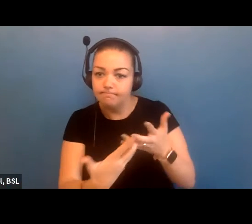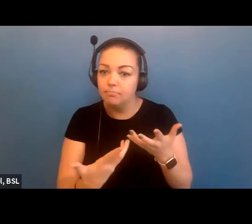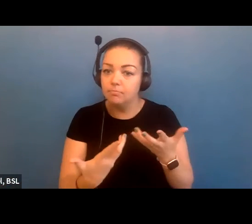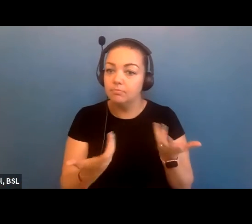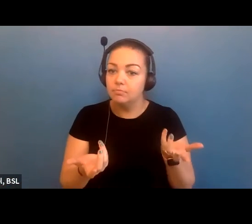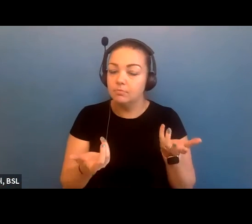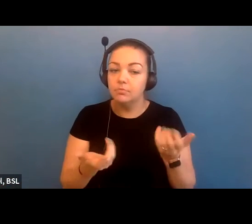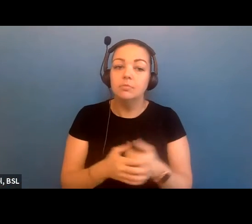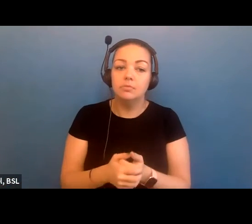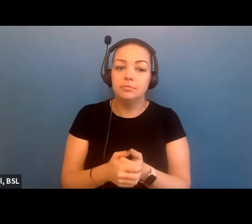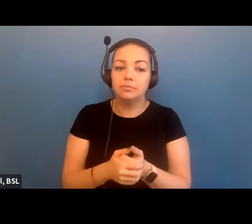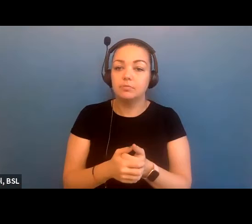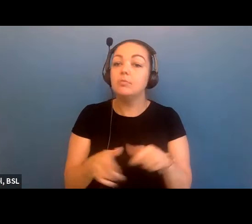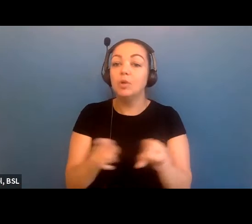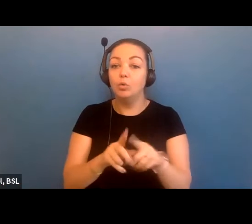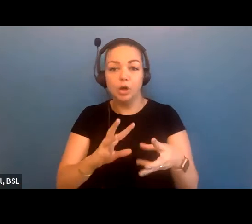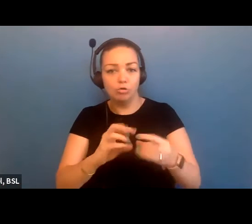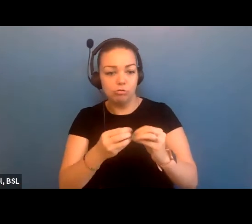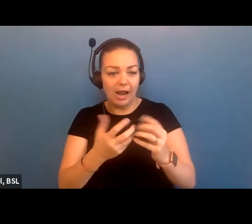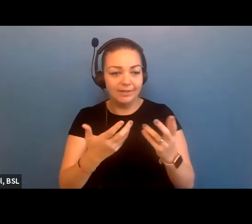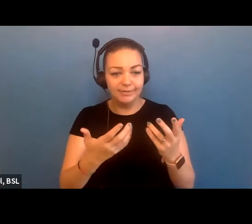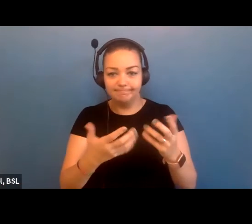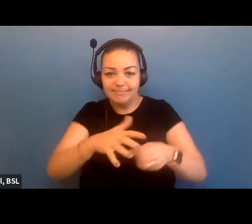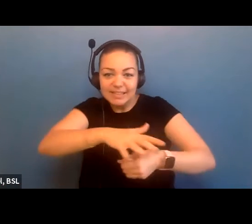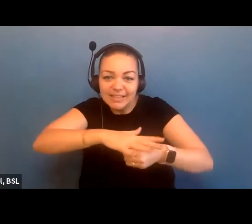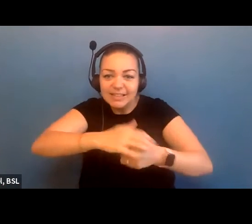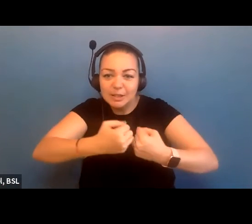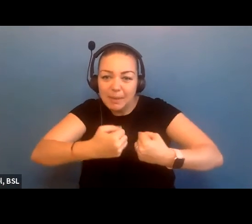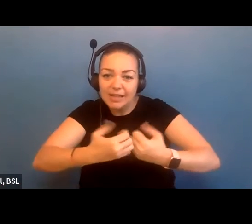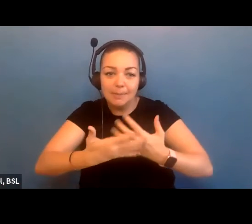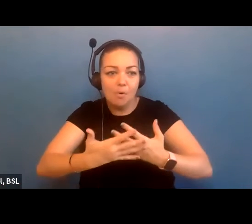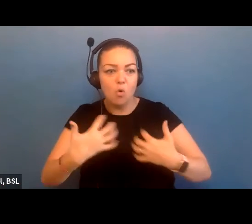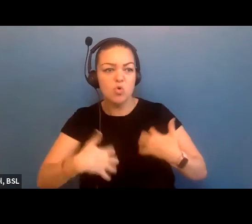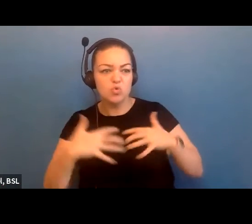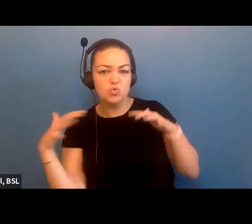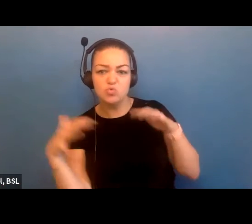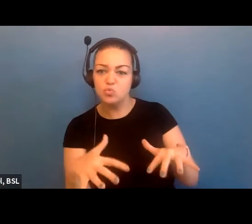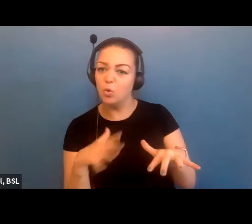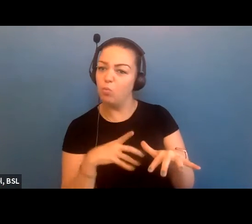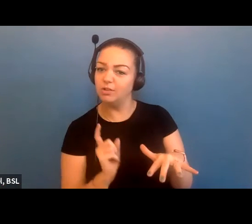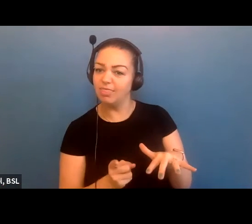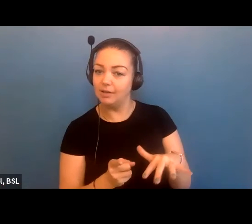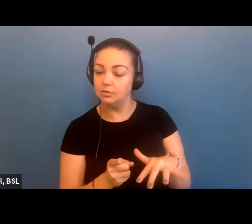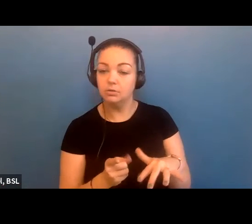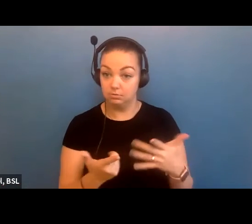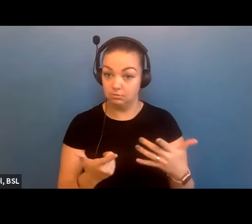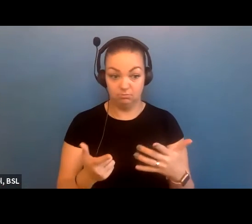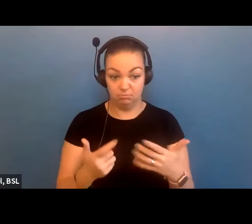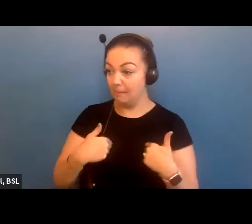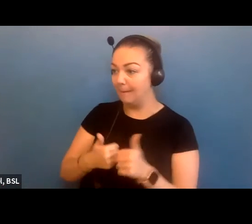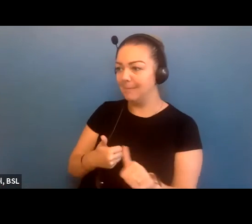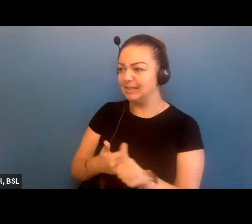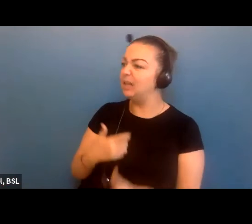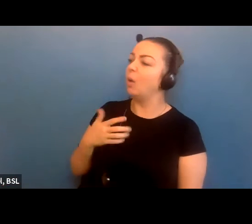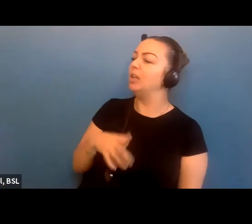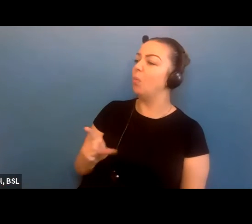also just create places where more people actually want to be. And not many businesses can argue against that.